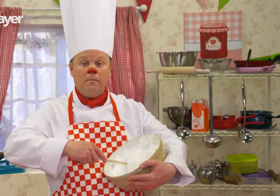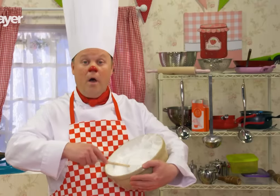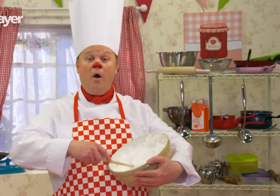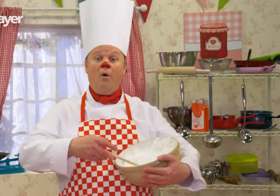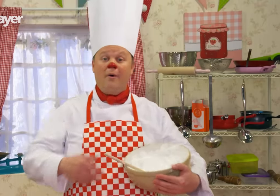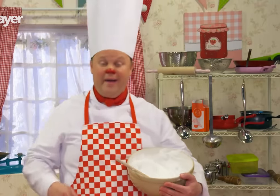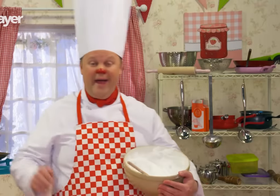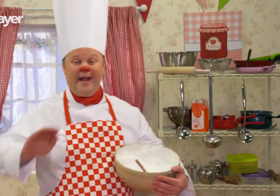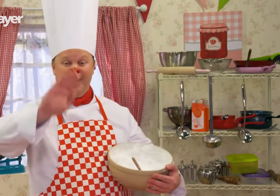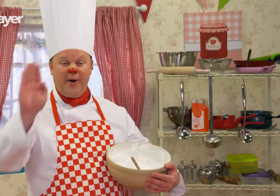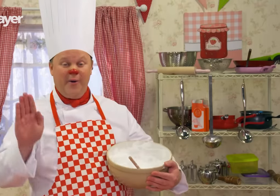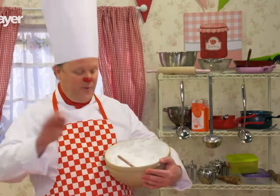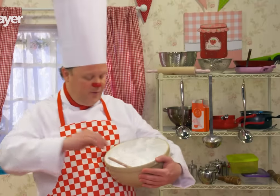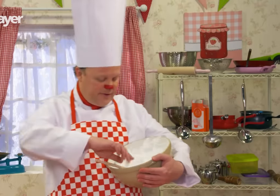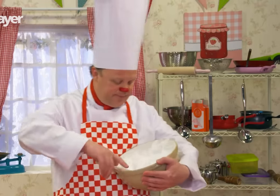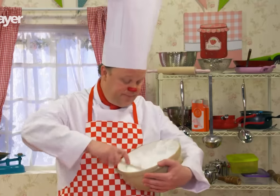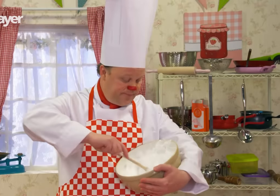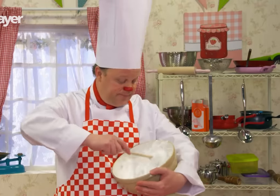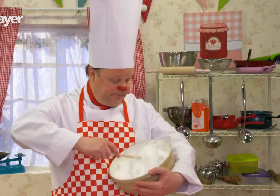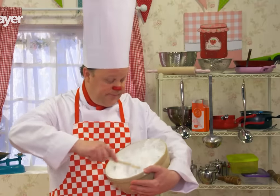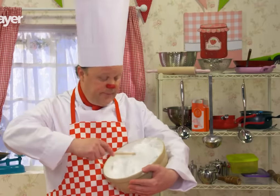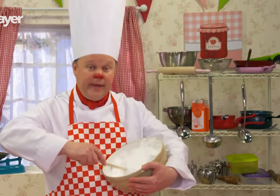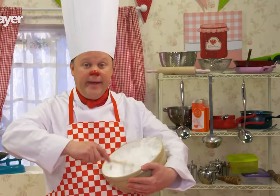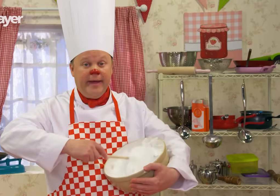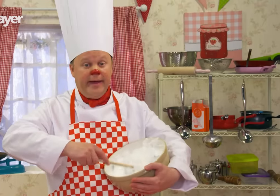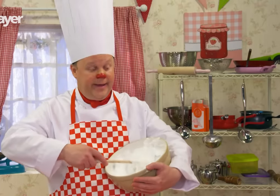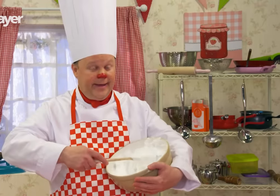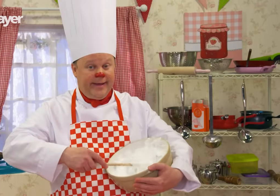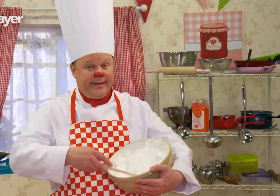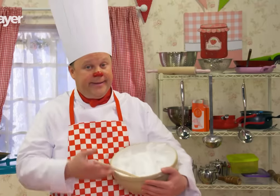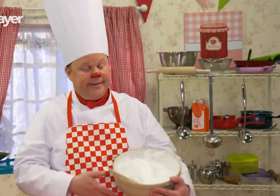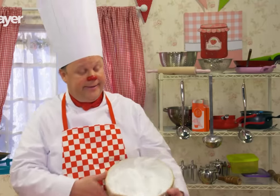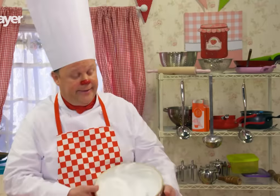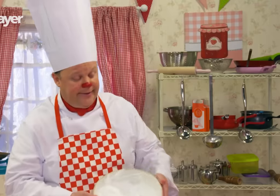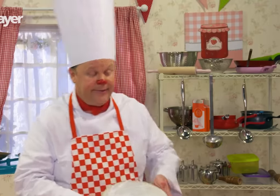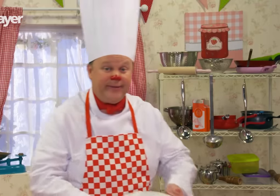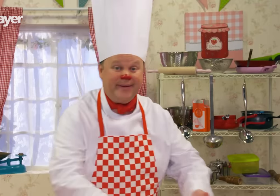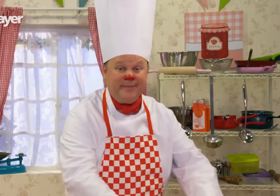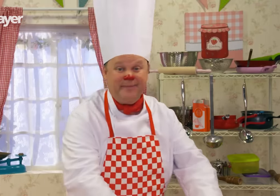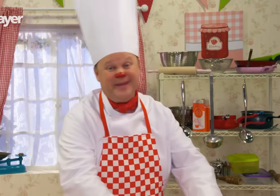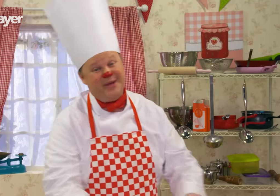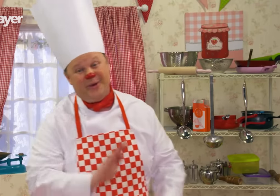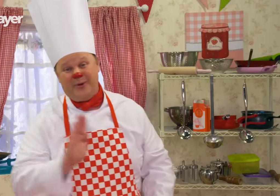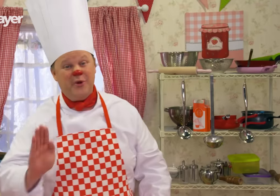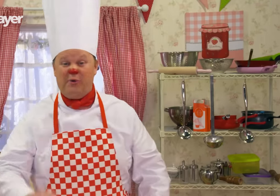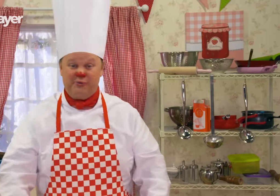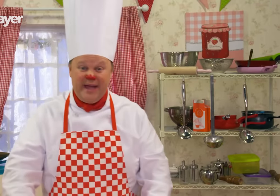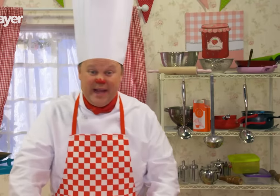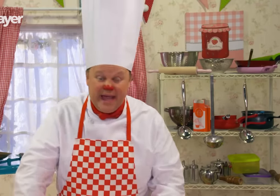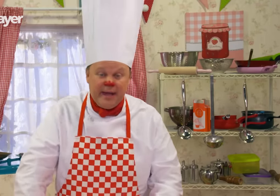Tumble. Oh, hello. Are you okay, Baker Tumble? Oh, no, not really.